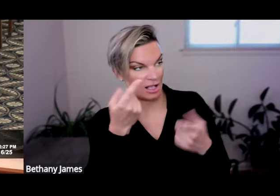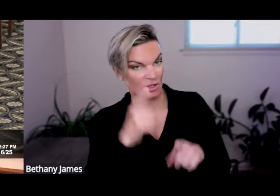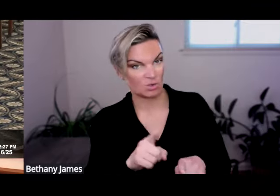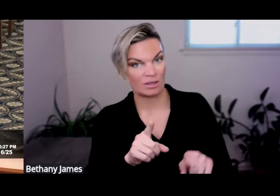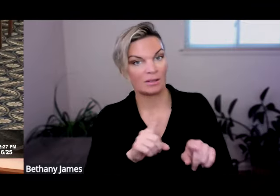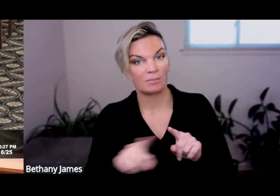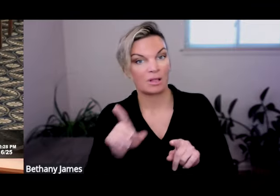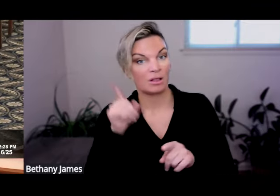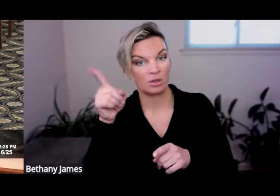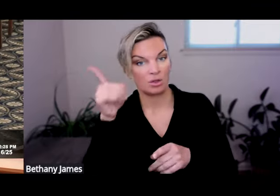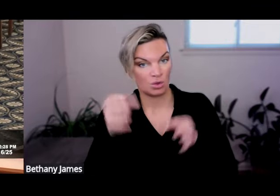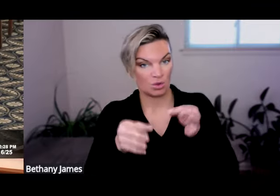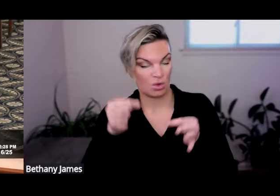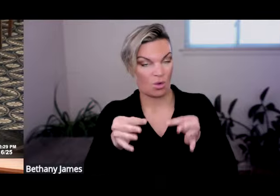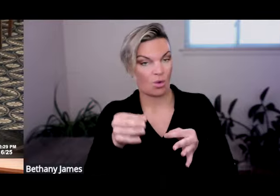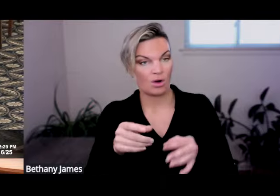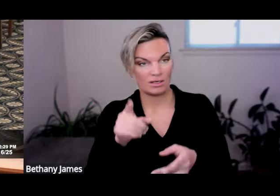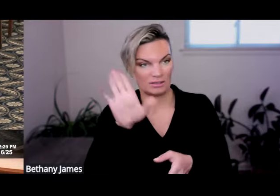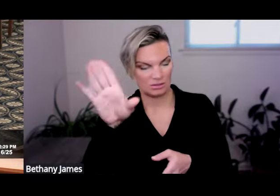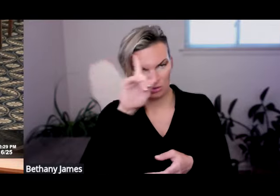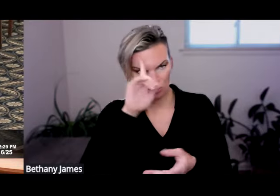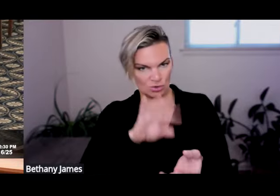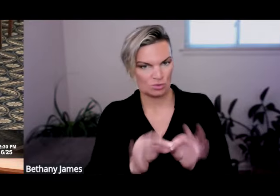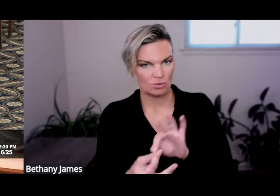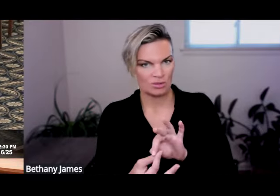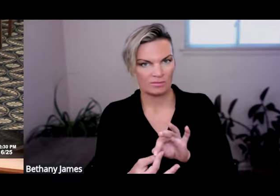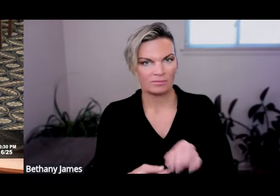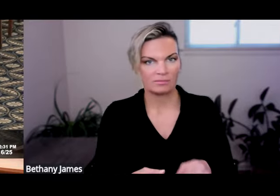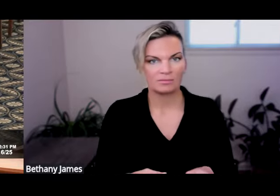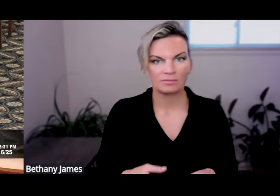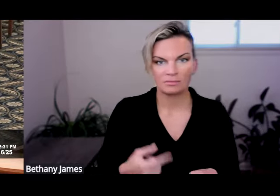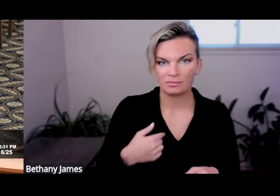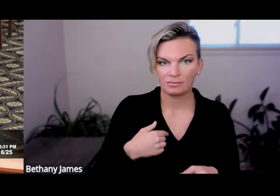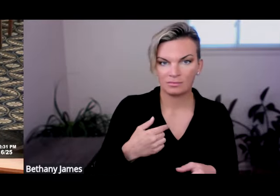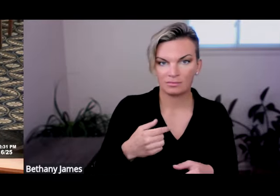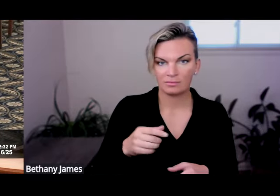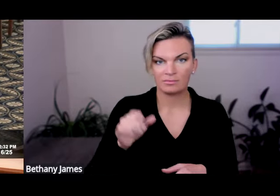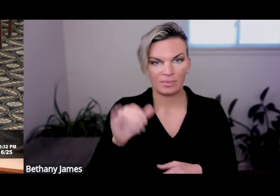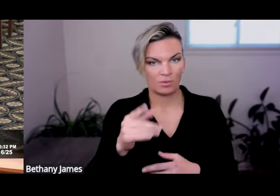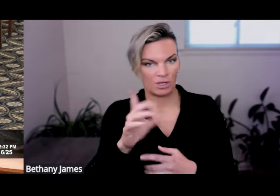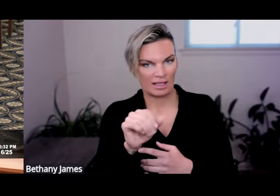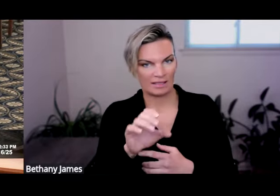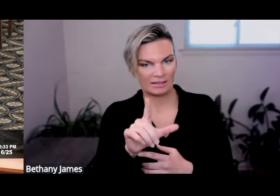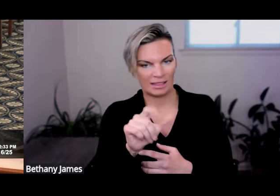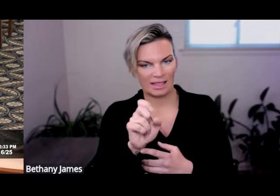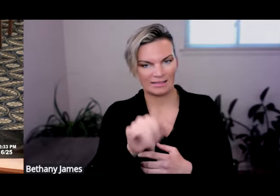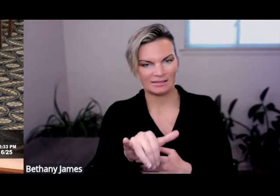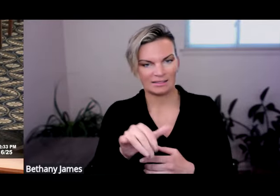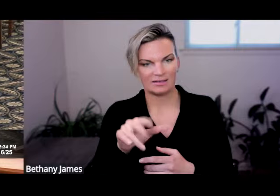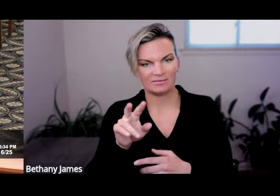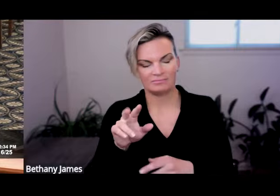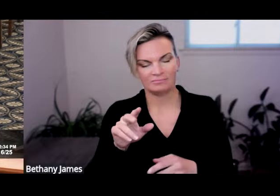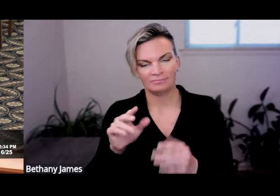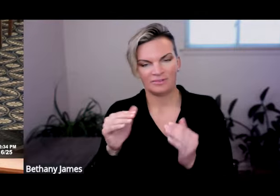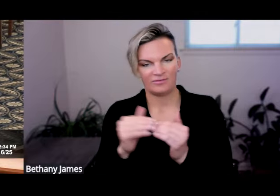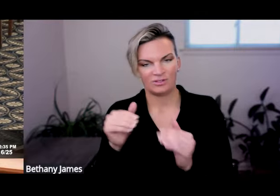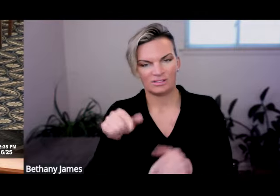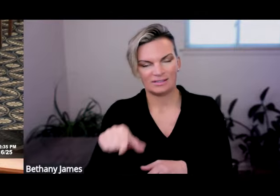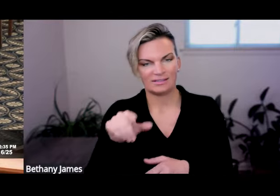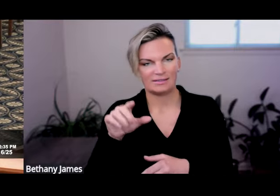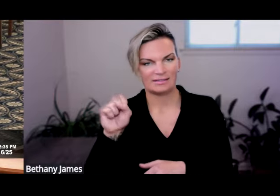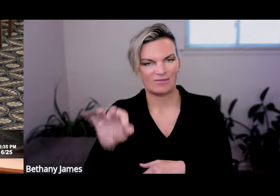from interpreting similar Or language. a court somewhere. I cited, yeah, one case, Lacey versus City and County of San Francisco. But that's